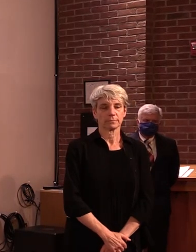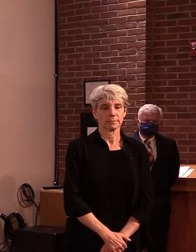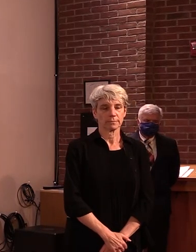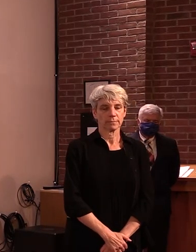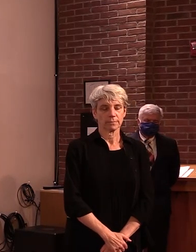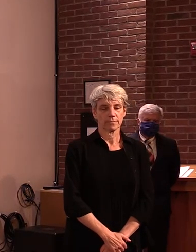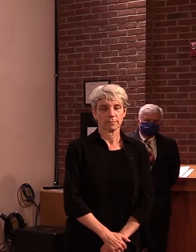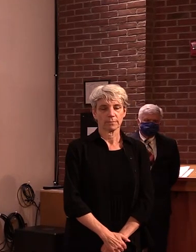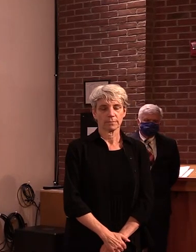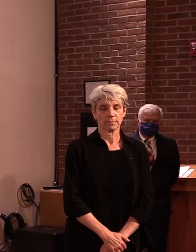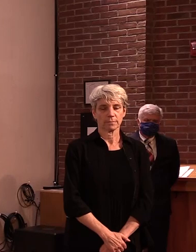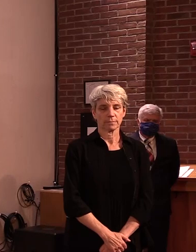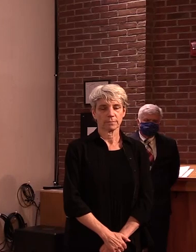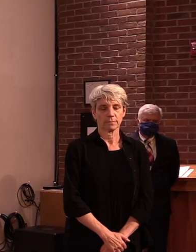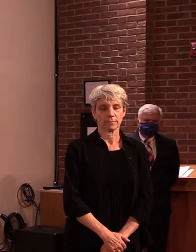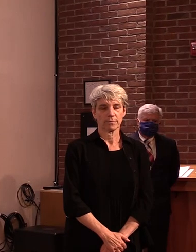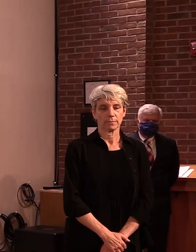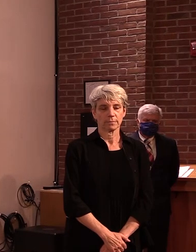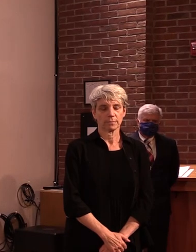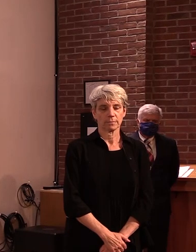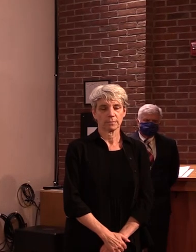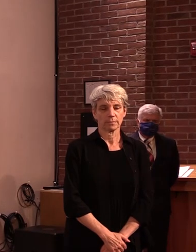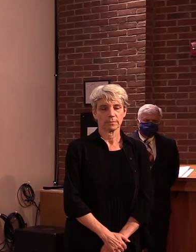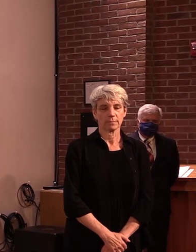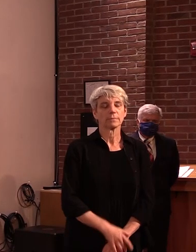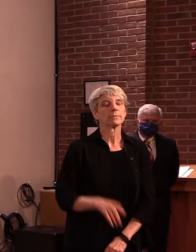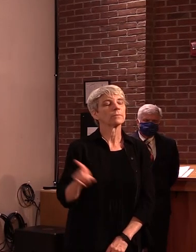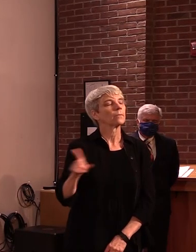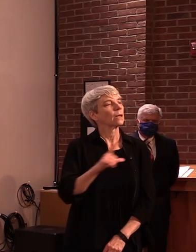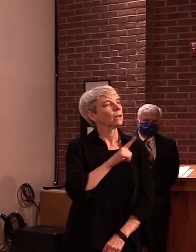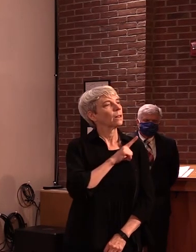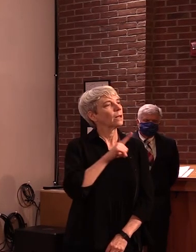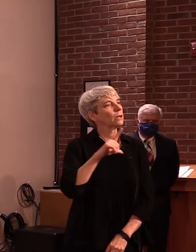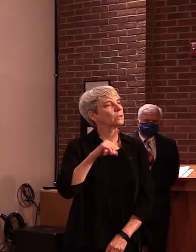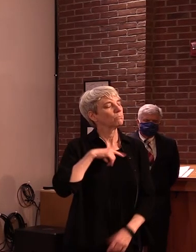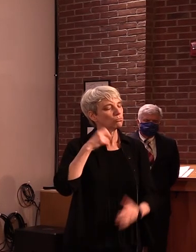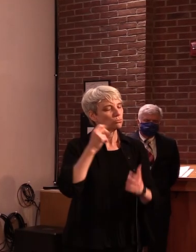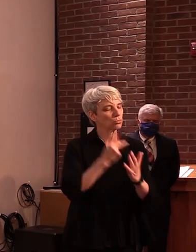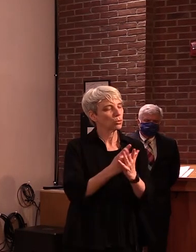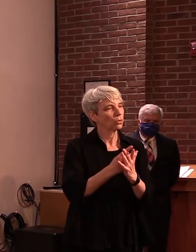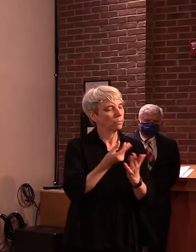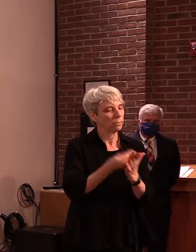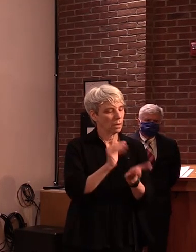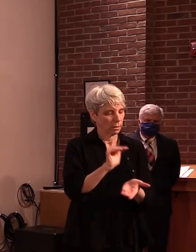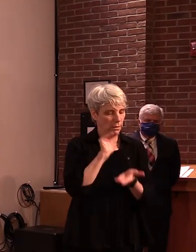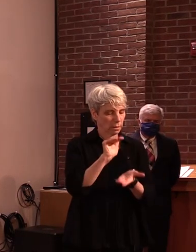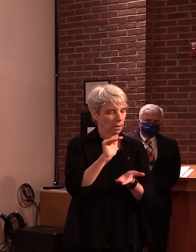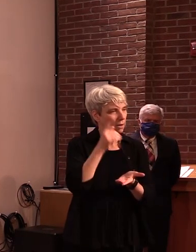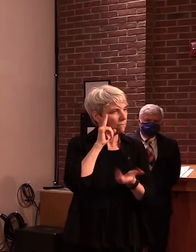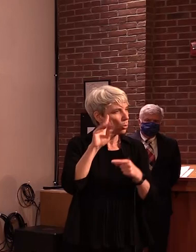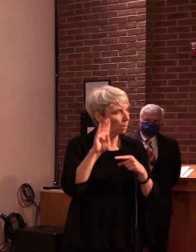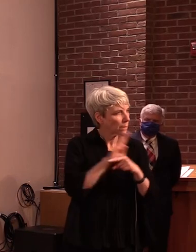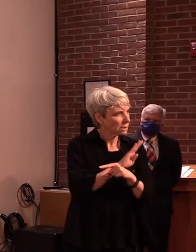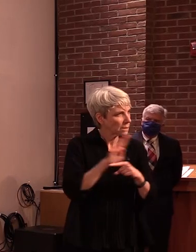Thank you. I'd like to know how much of the grant funding that the legislature has allocated for COVID business relief has been